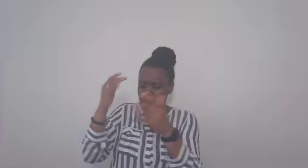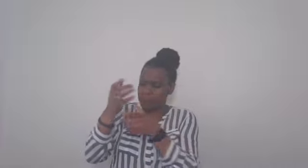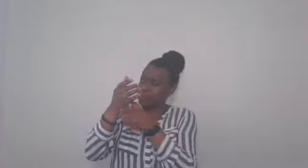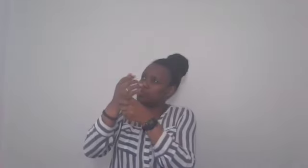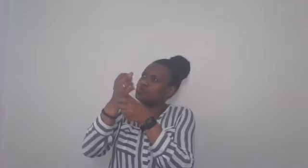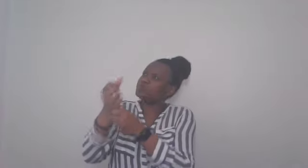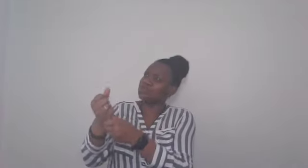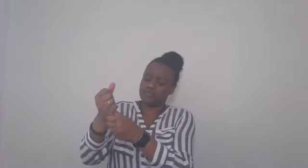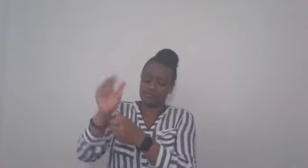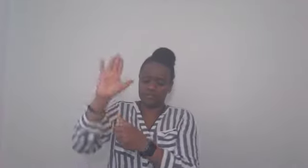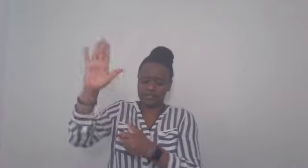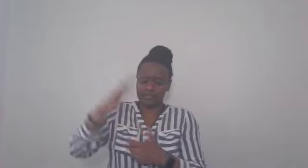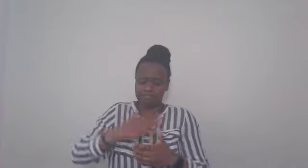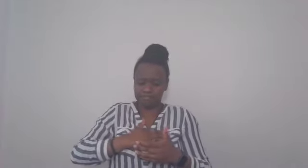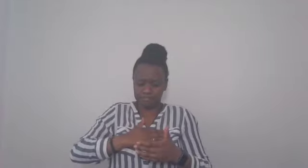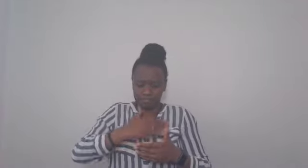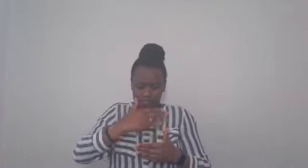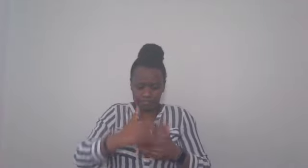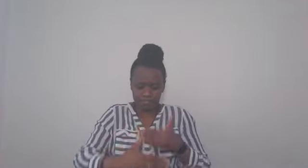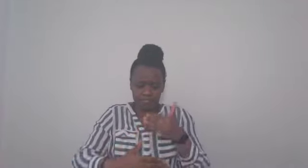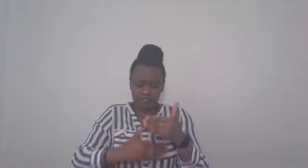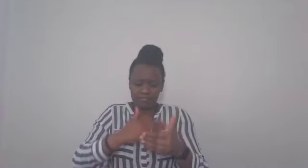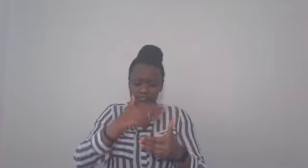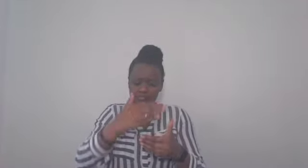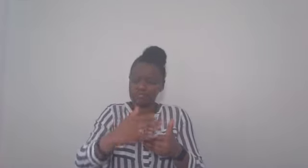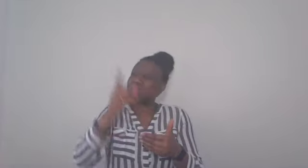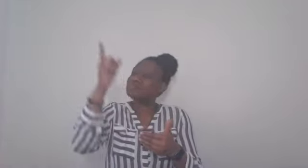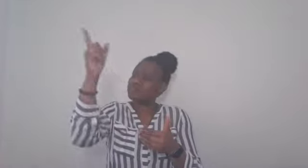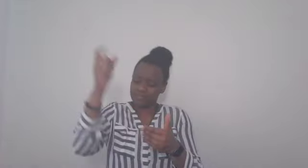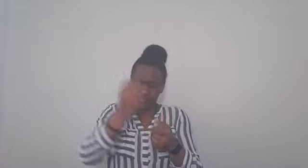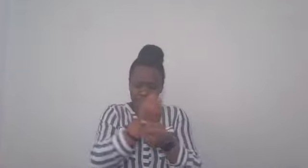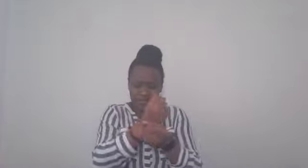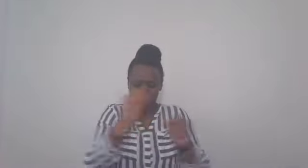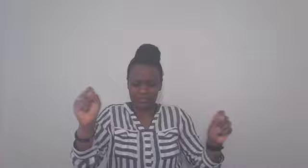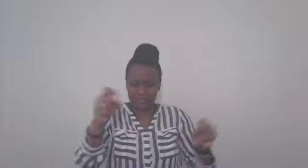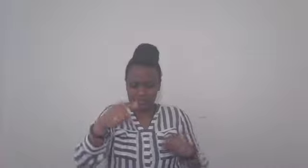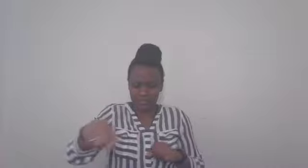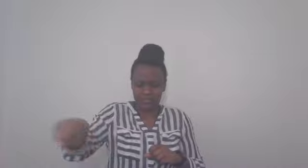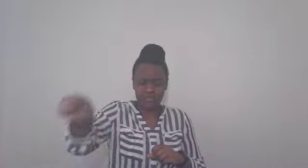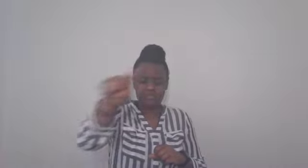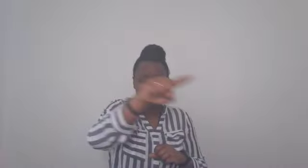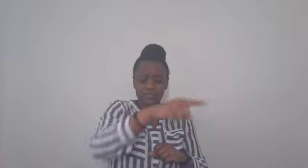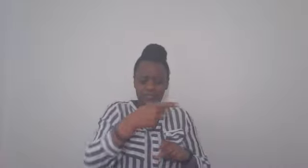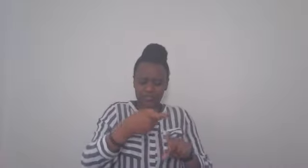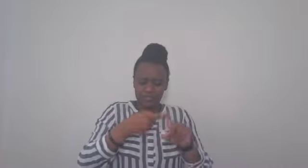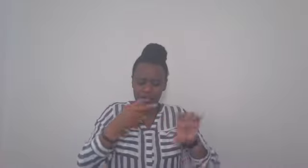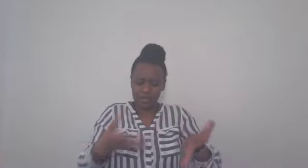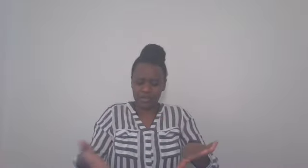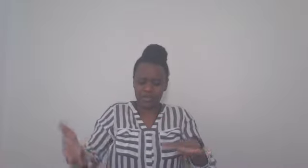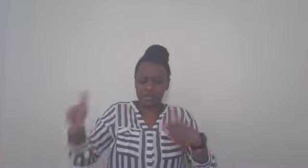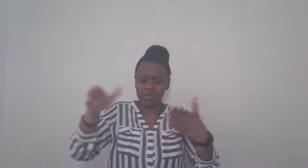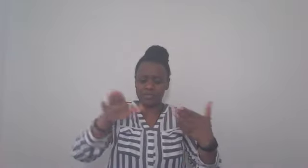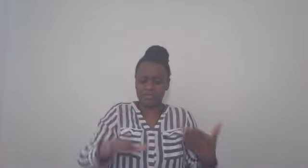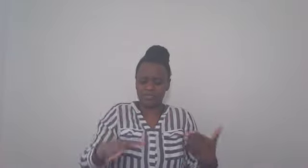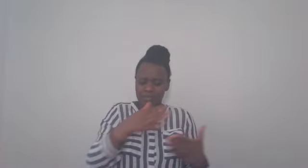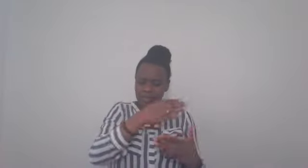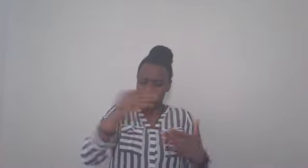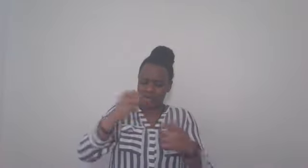upon those who hope for his kindness, to deliver them from death and preserve them